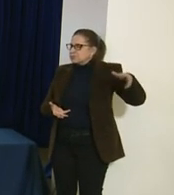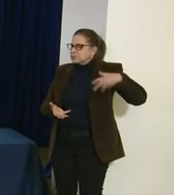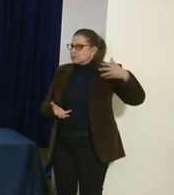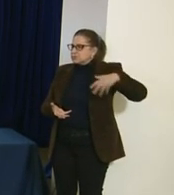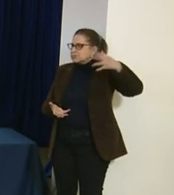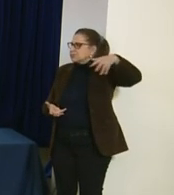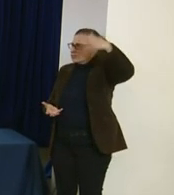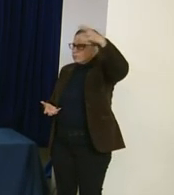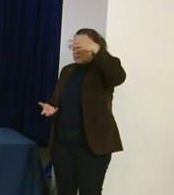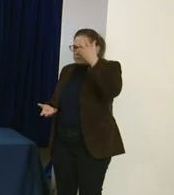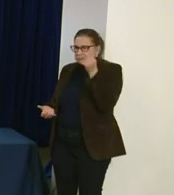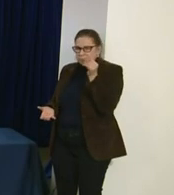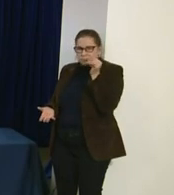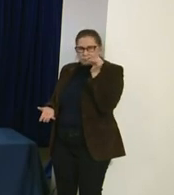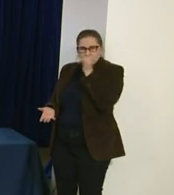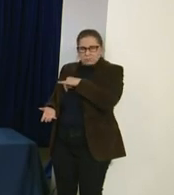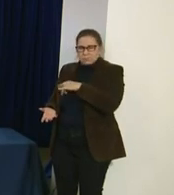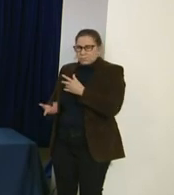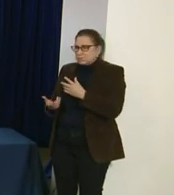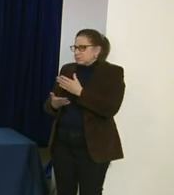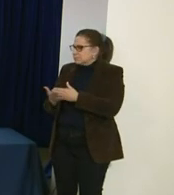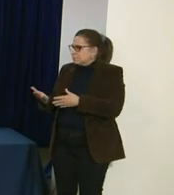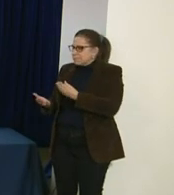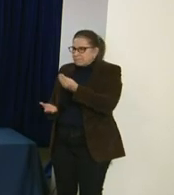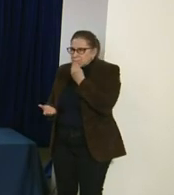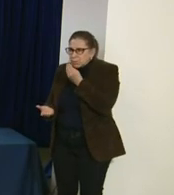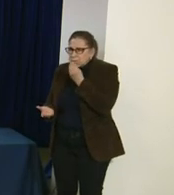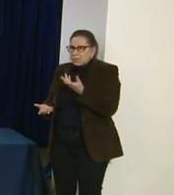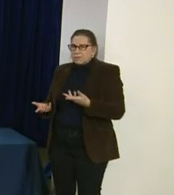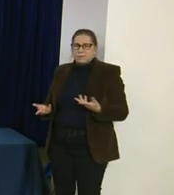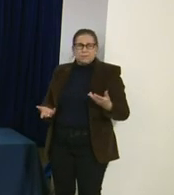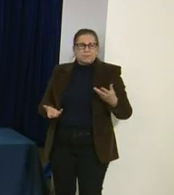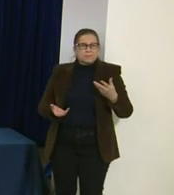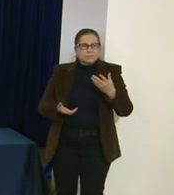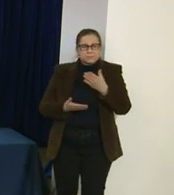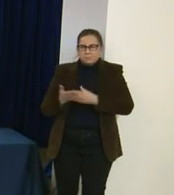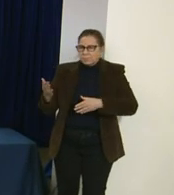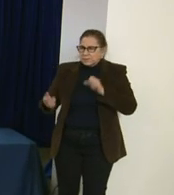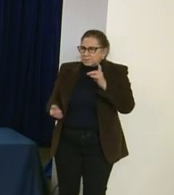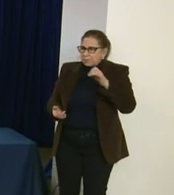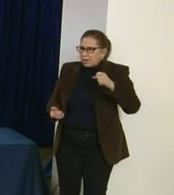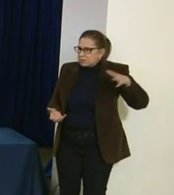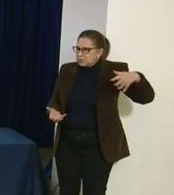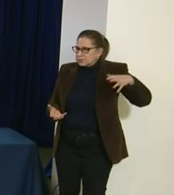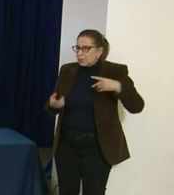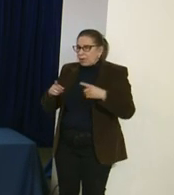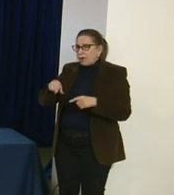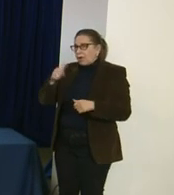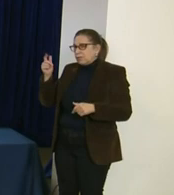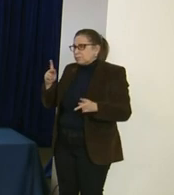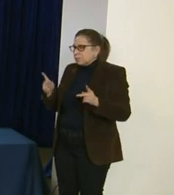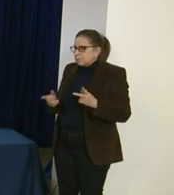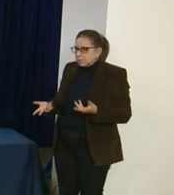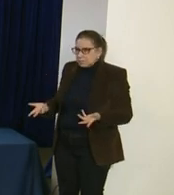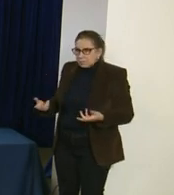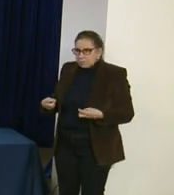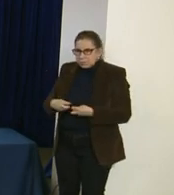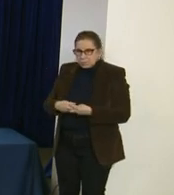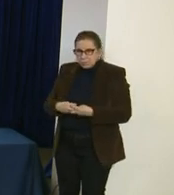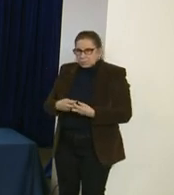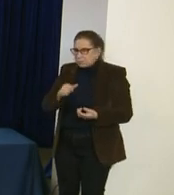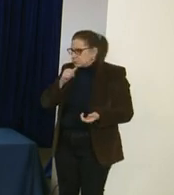on food, and others may be concerned when they hear that we're closing down